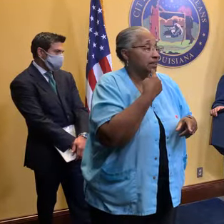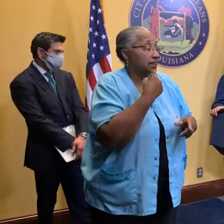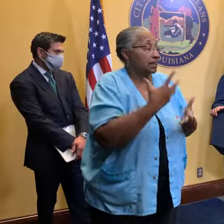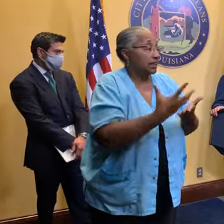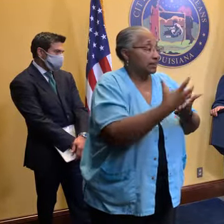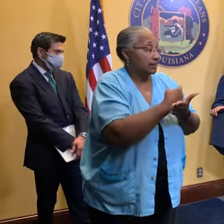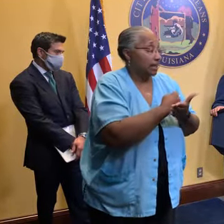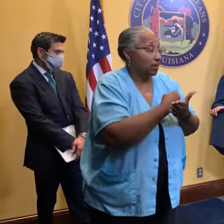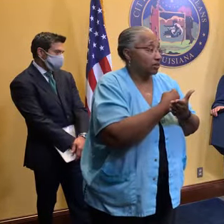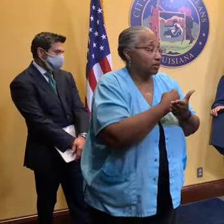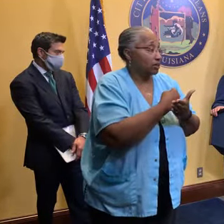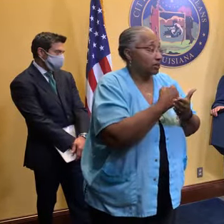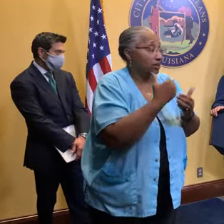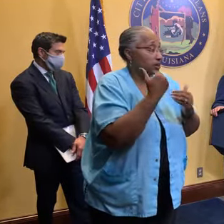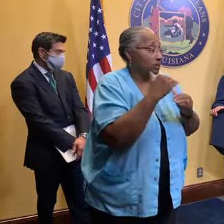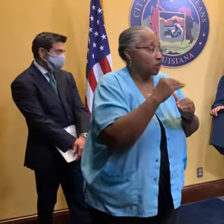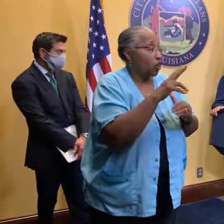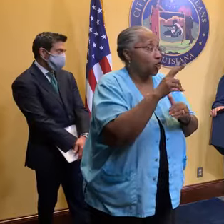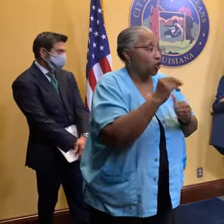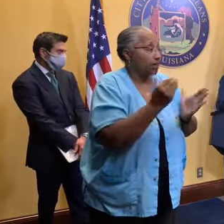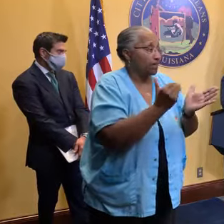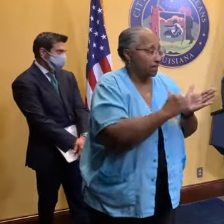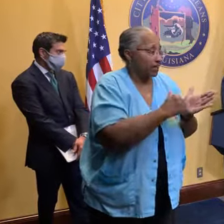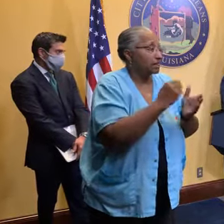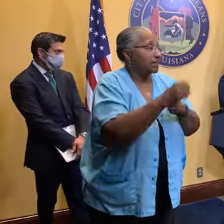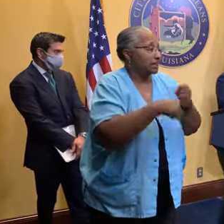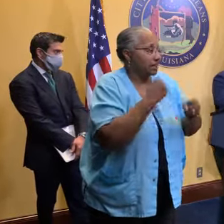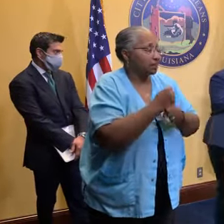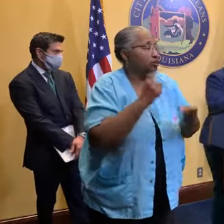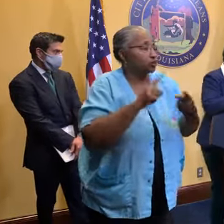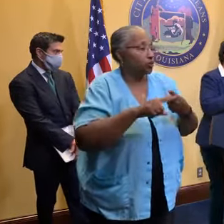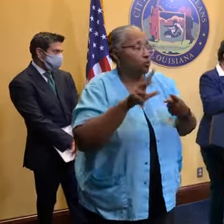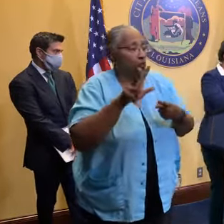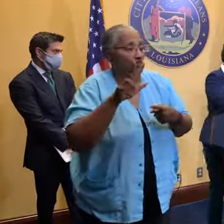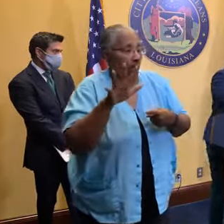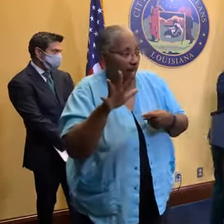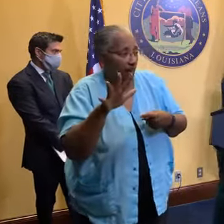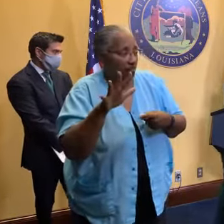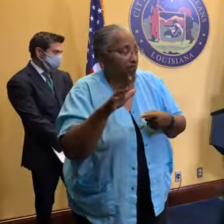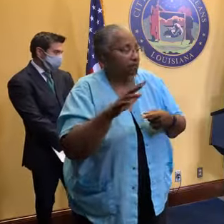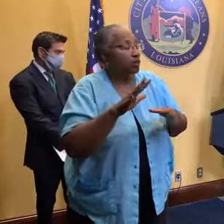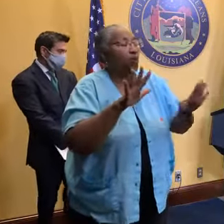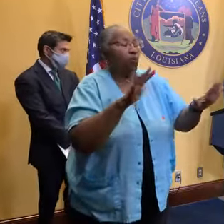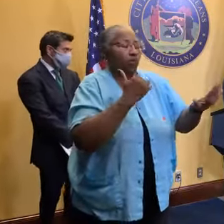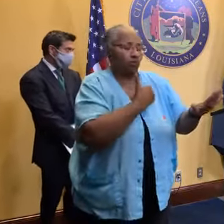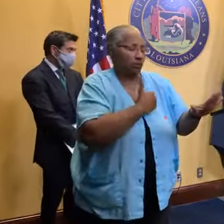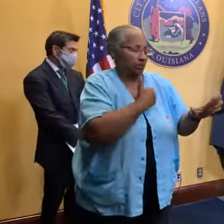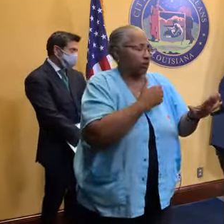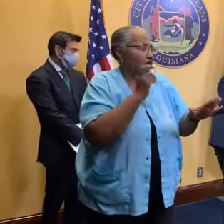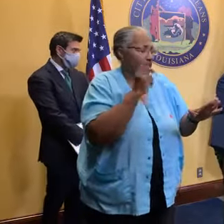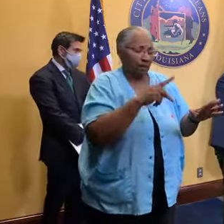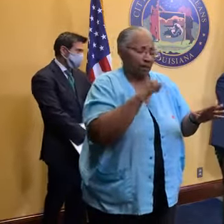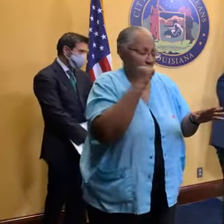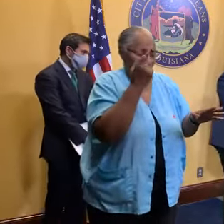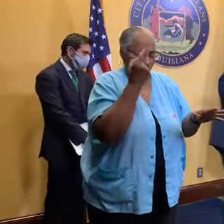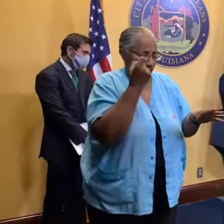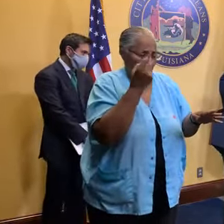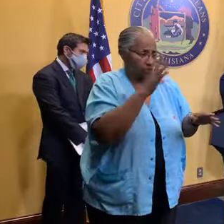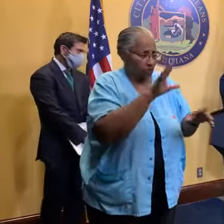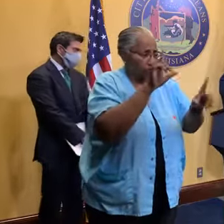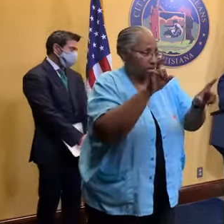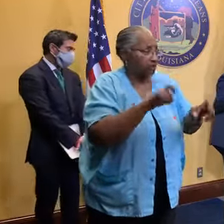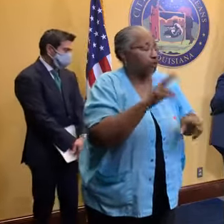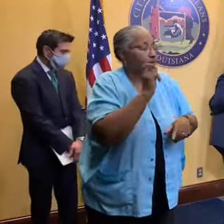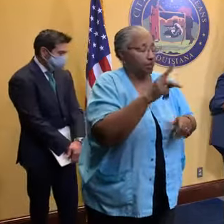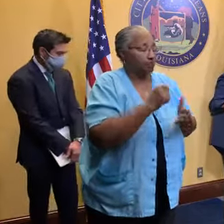the furloughs from $30,000 a year to. Oh, okay. No, you $35,000 mean, a year. okay. Yeah, I'm Yeah. sorry. That's, With the preamble. yeah, exactly. So this